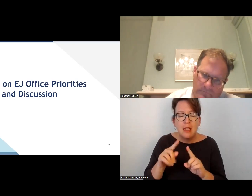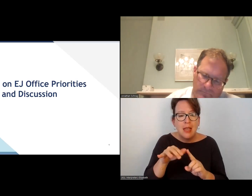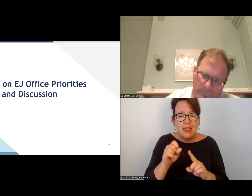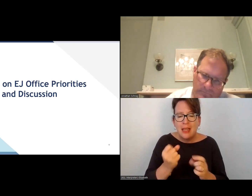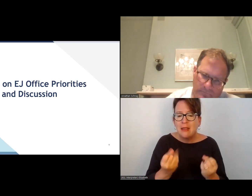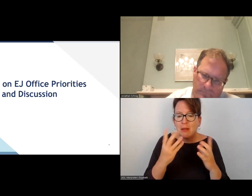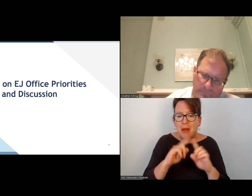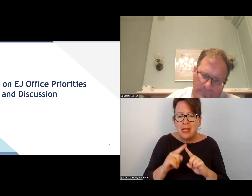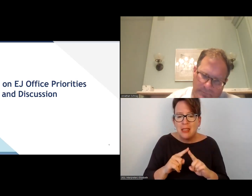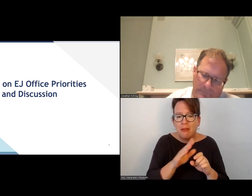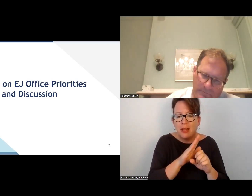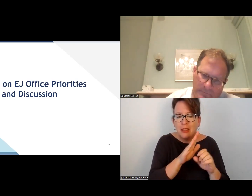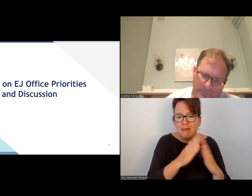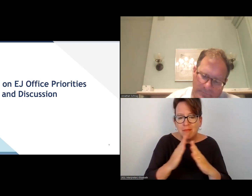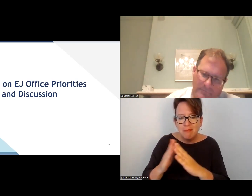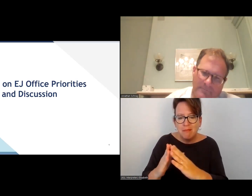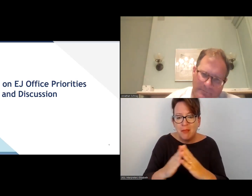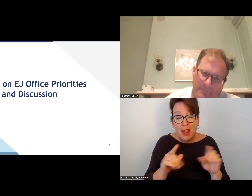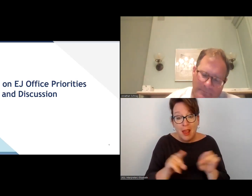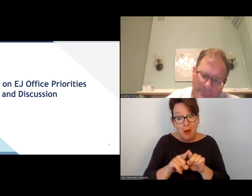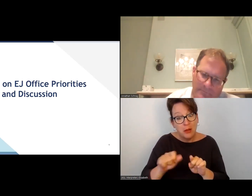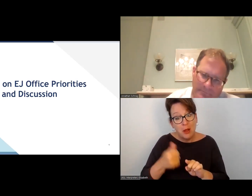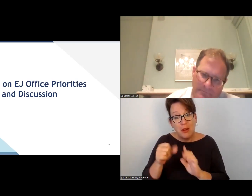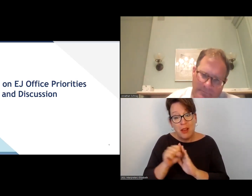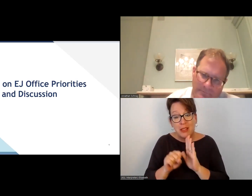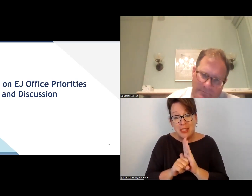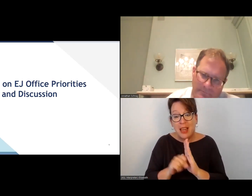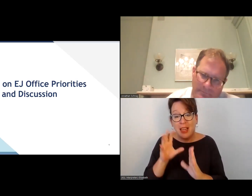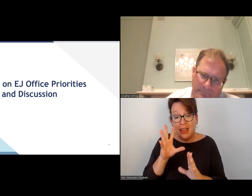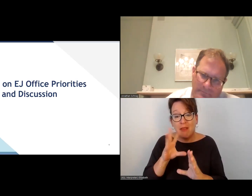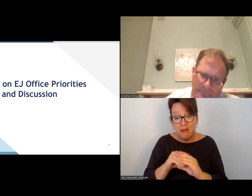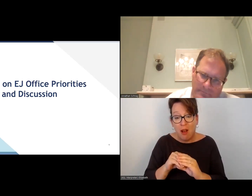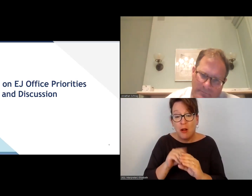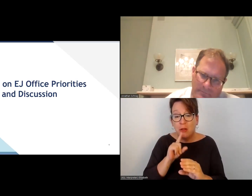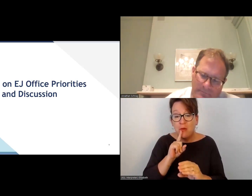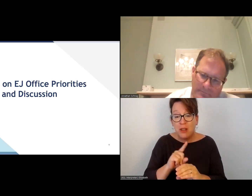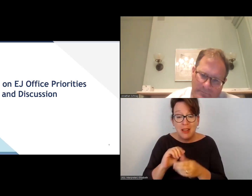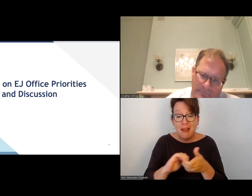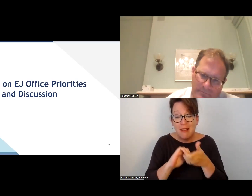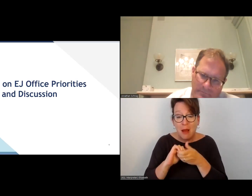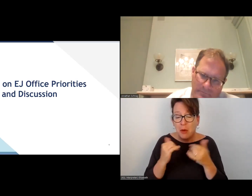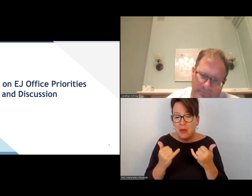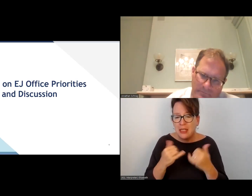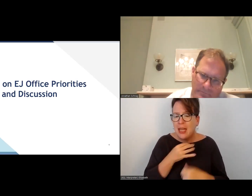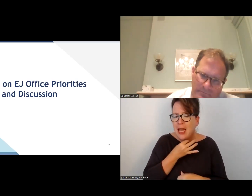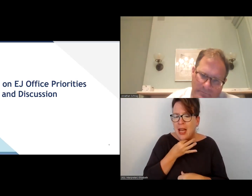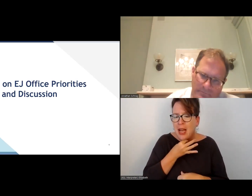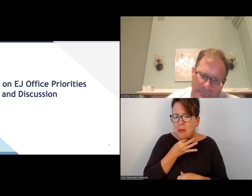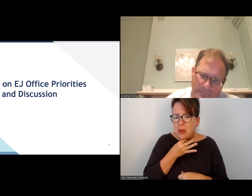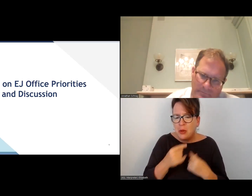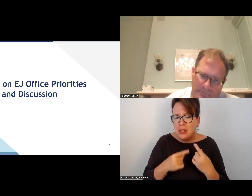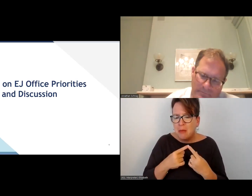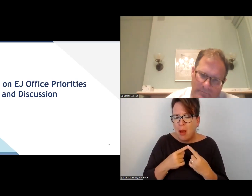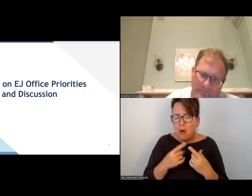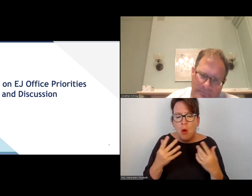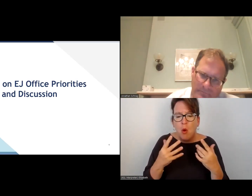municipalities and another state involved in collaborating on this, I'm curious about what entities